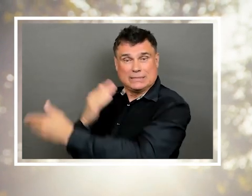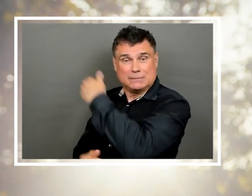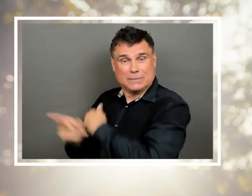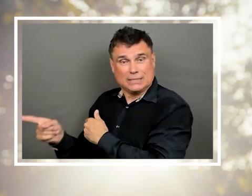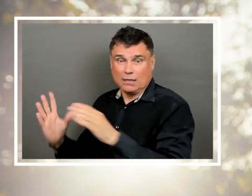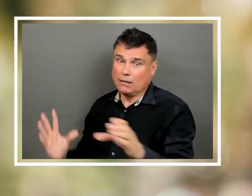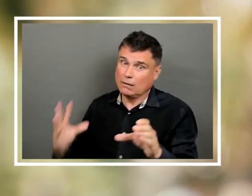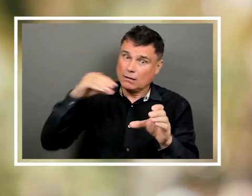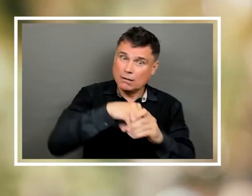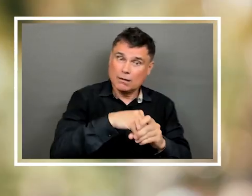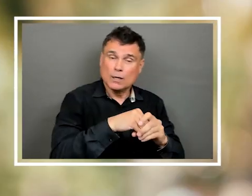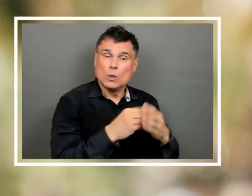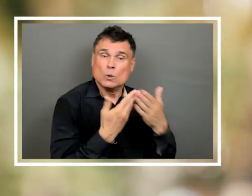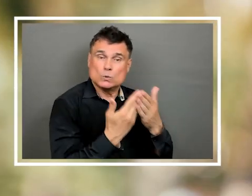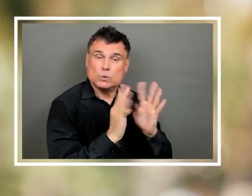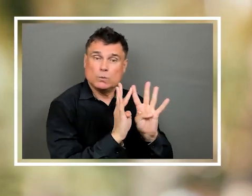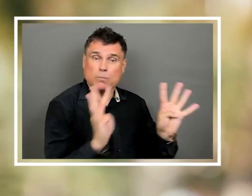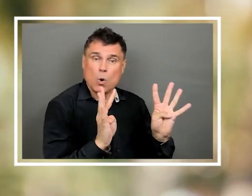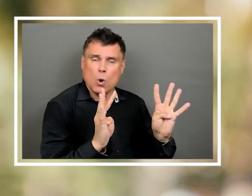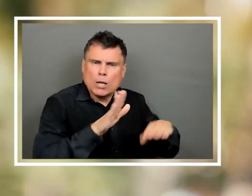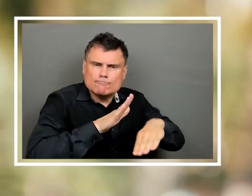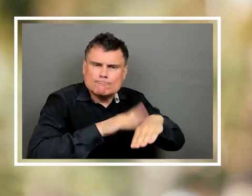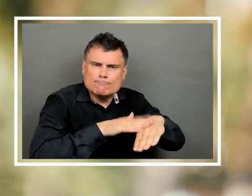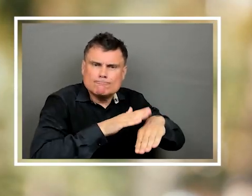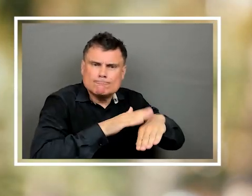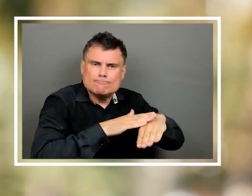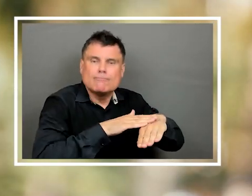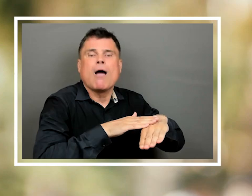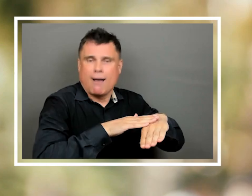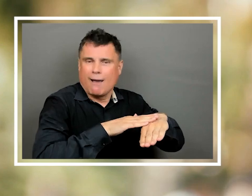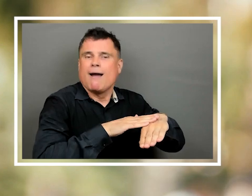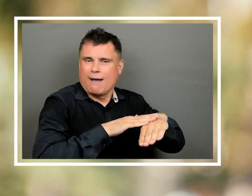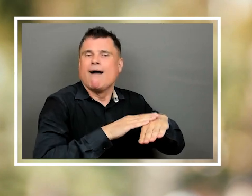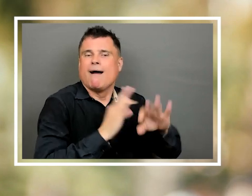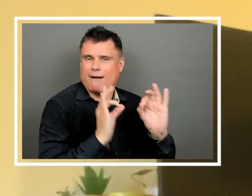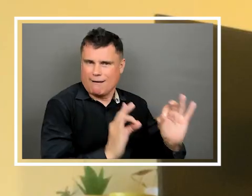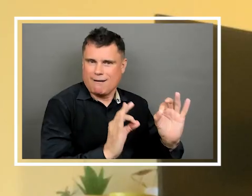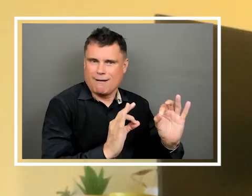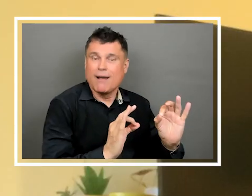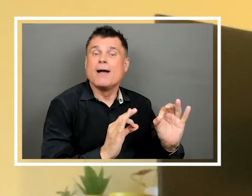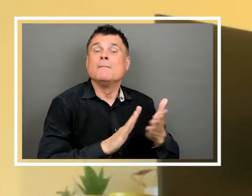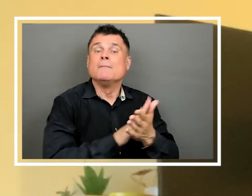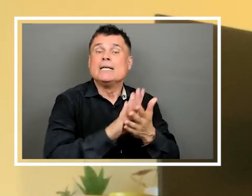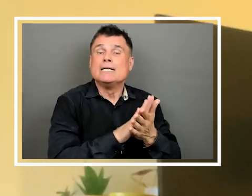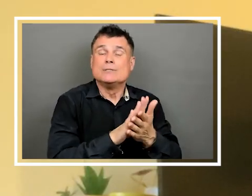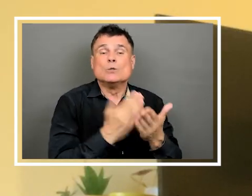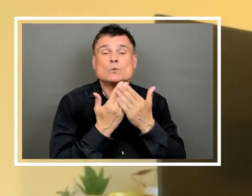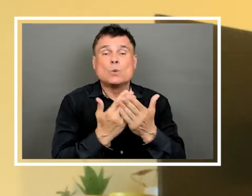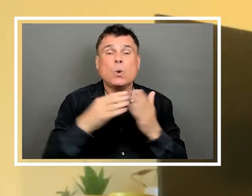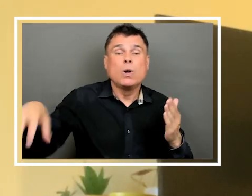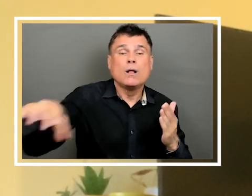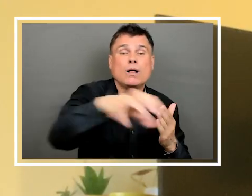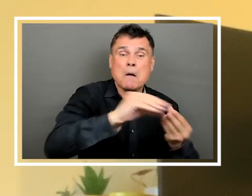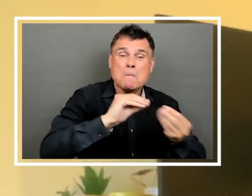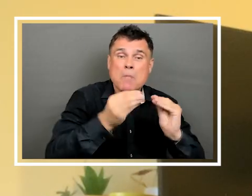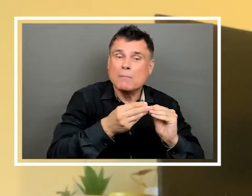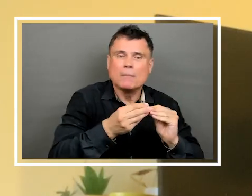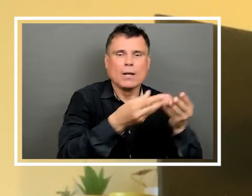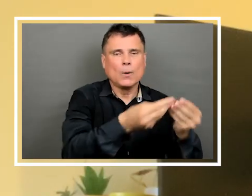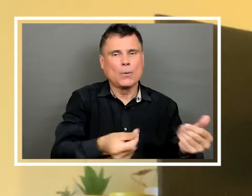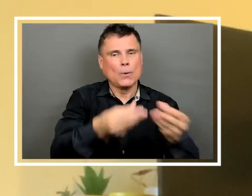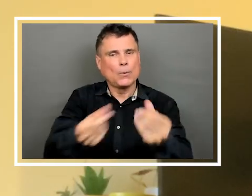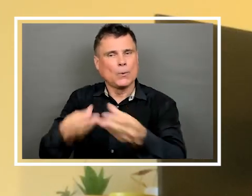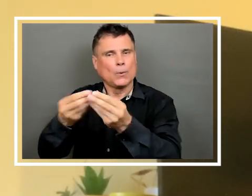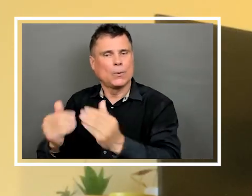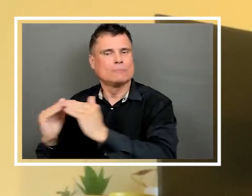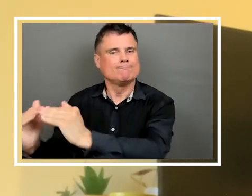having people with disabilities as consultants in school boards may help alleviate some of